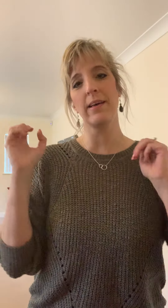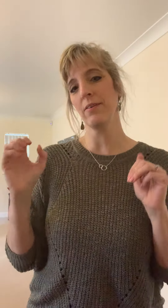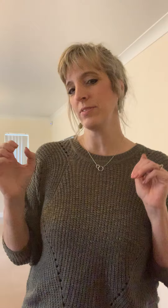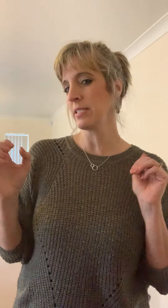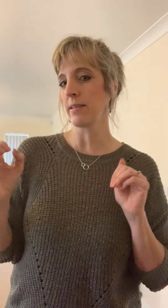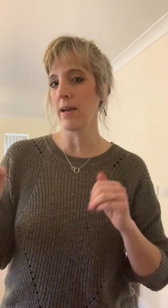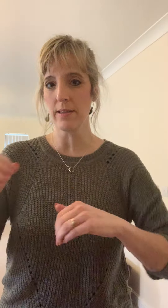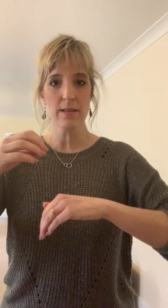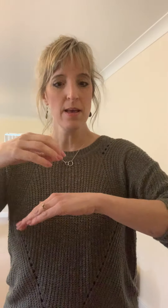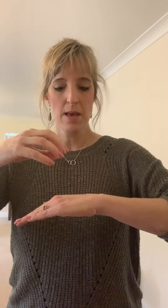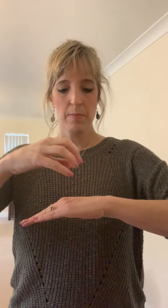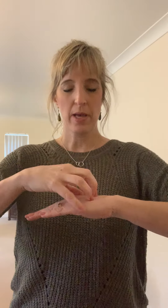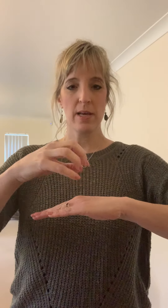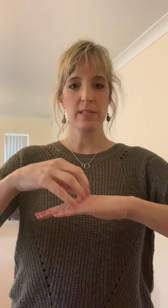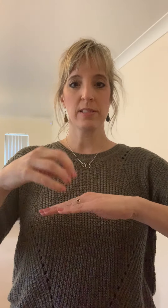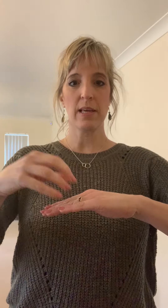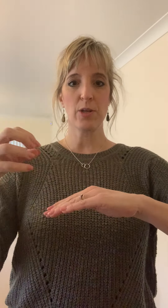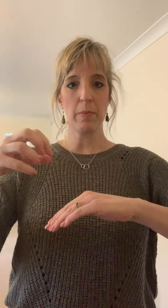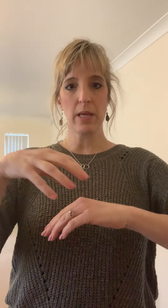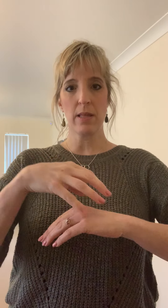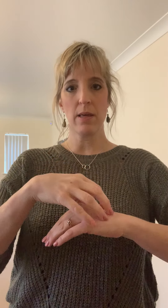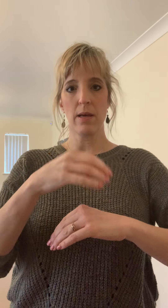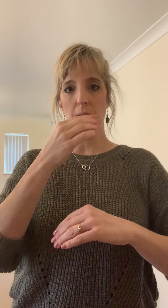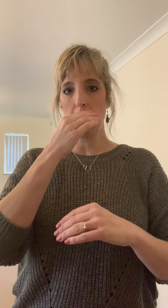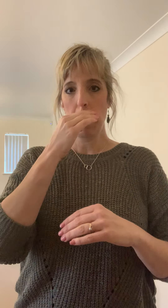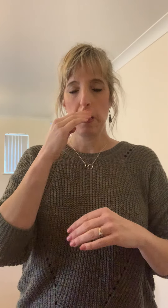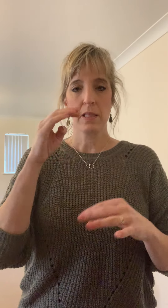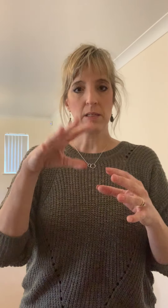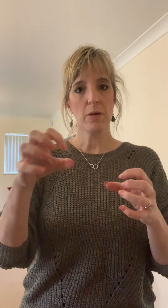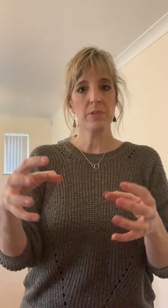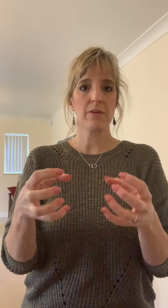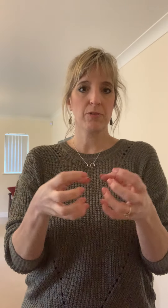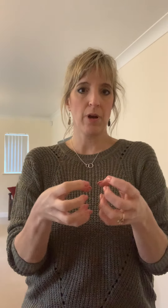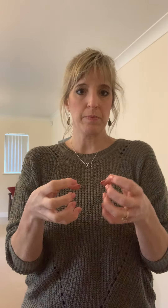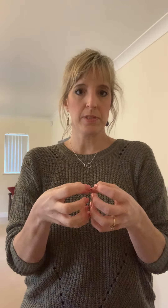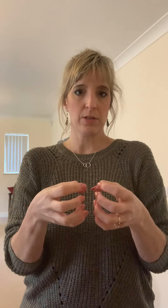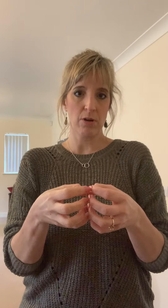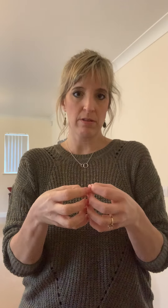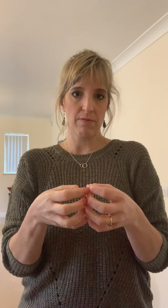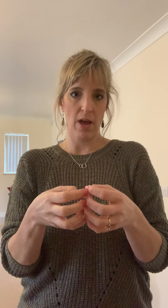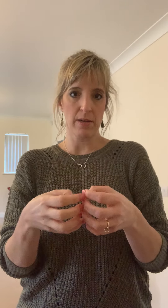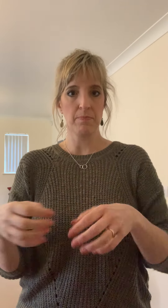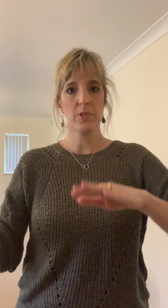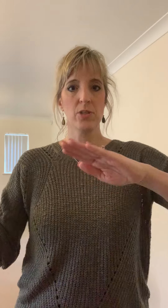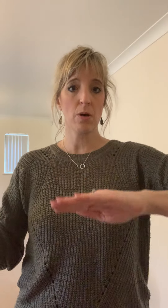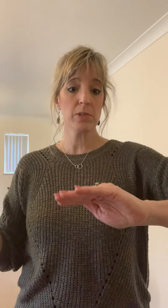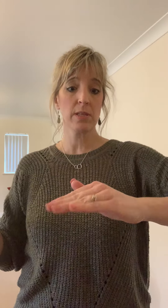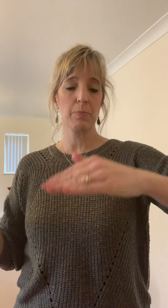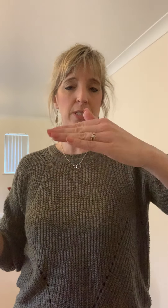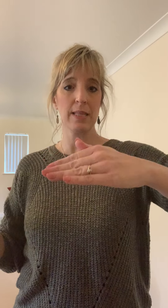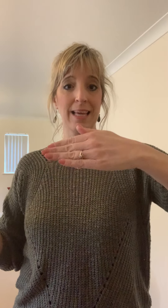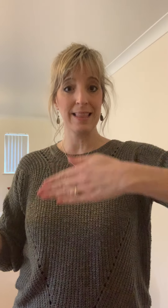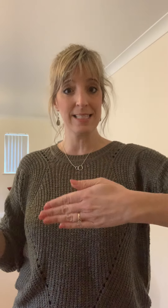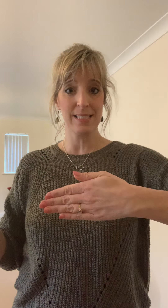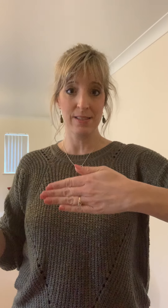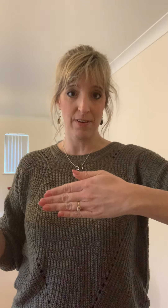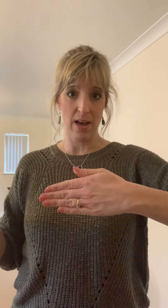love this sign because it's like you're making the clumps of grapes that are on the vine. So you almost like pretend like this is the